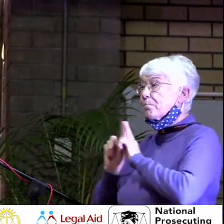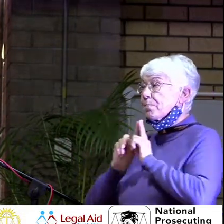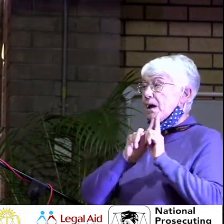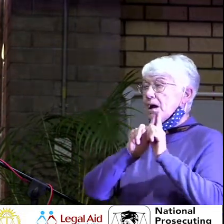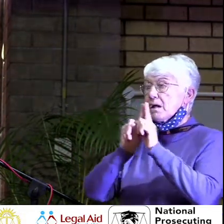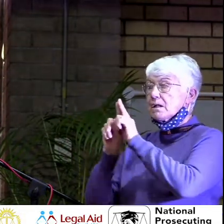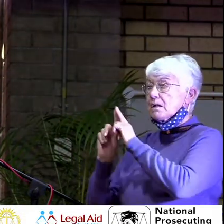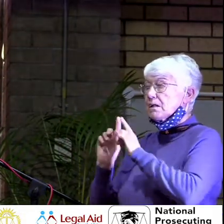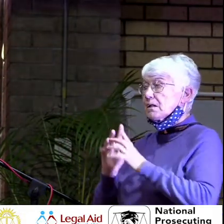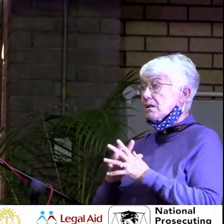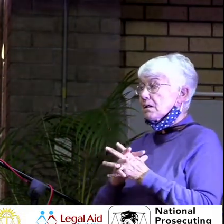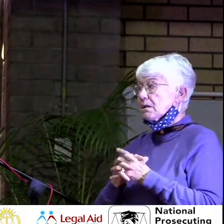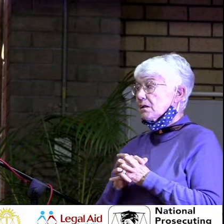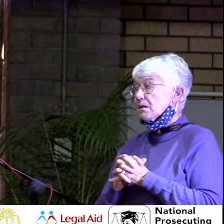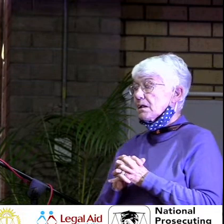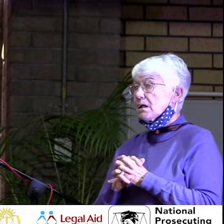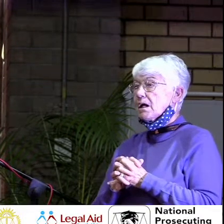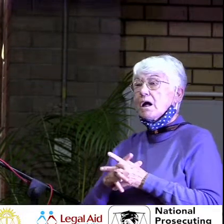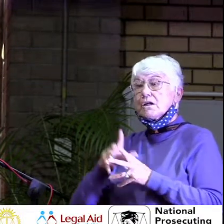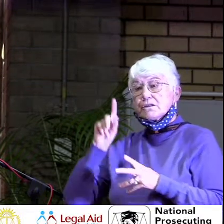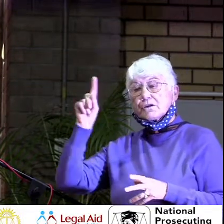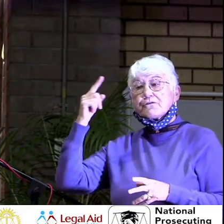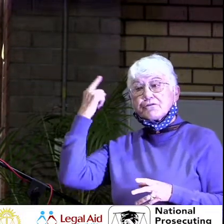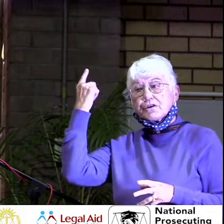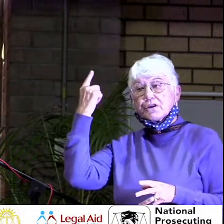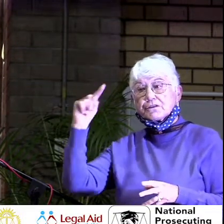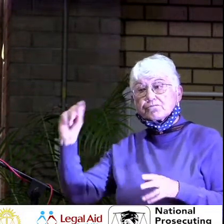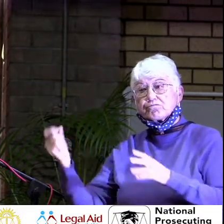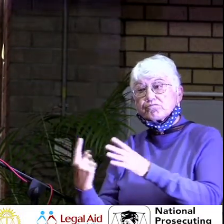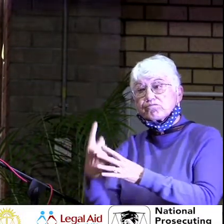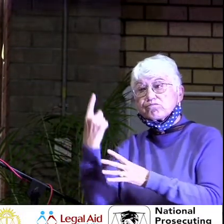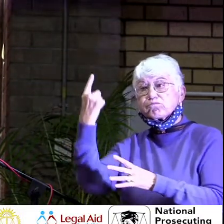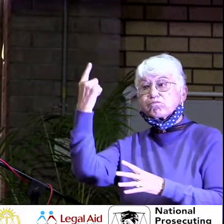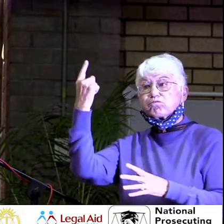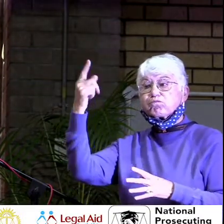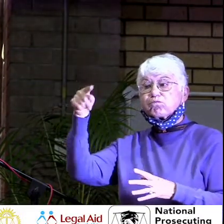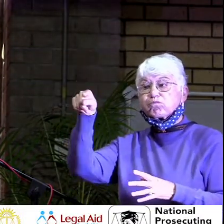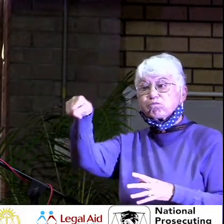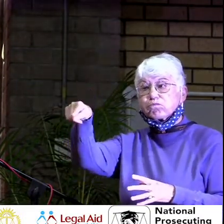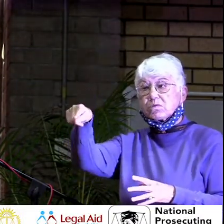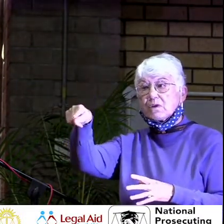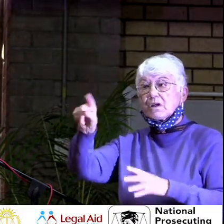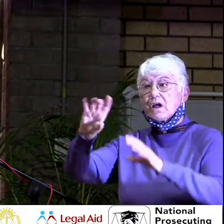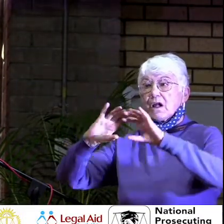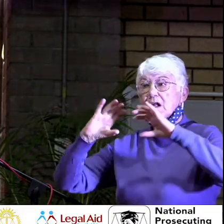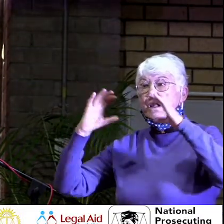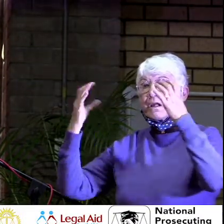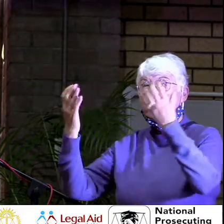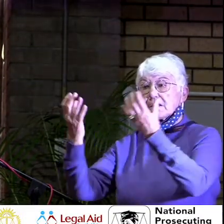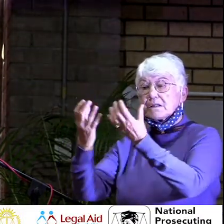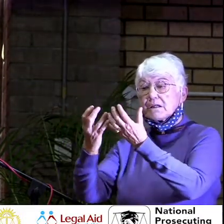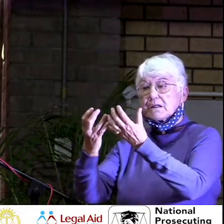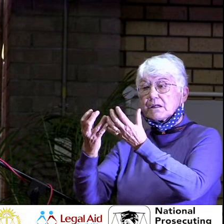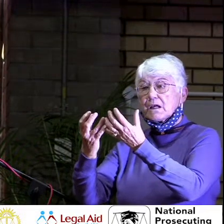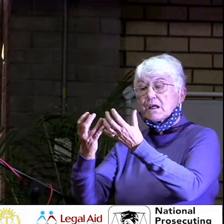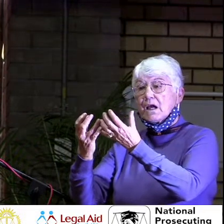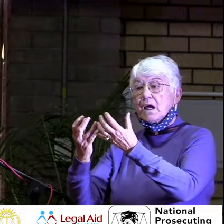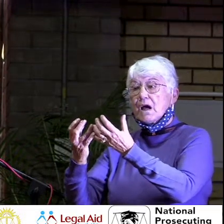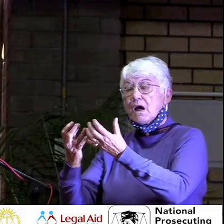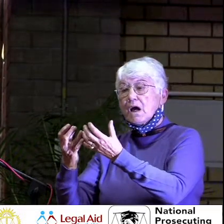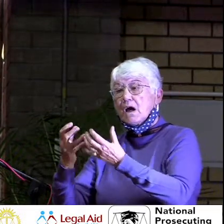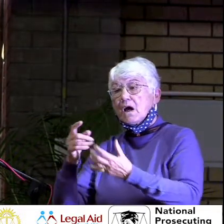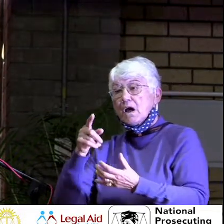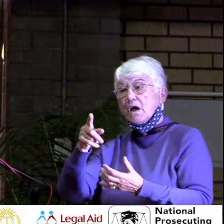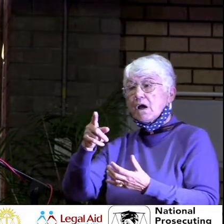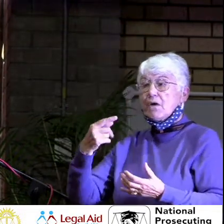ills, originate in the community itself. So we cannot alone, as correctional services, believe that we